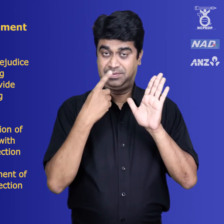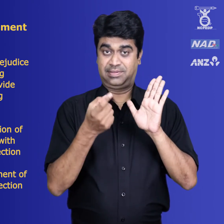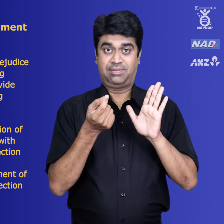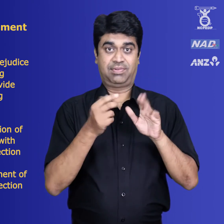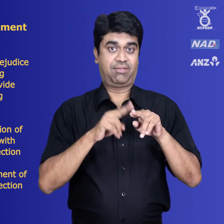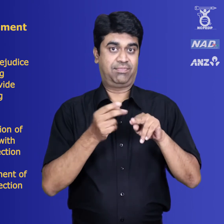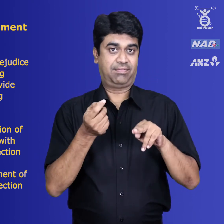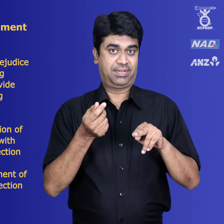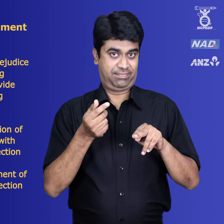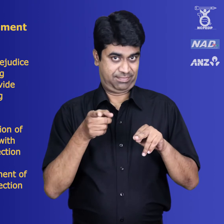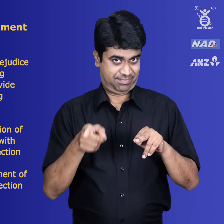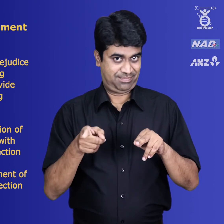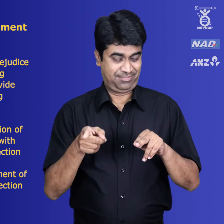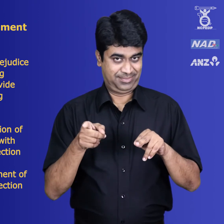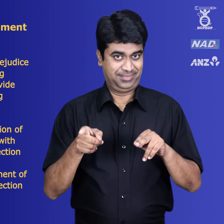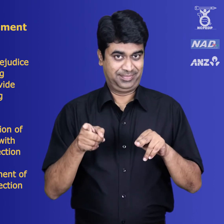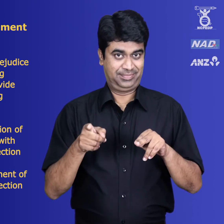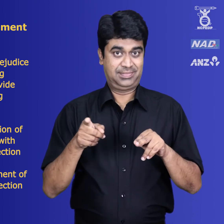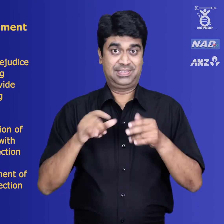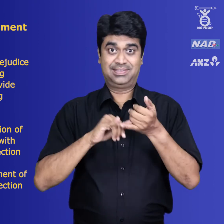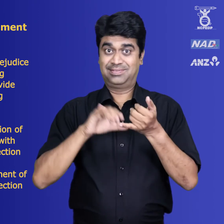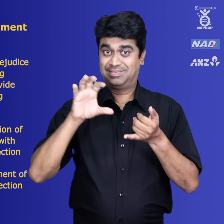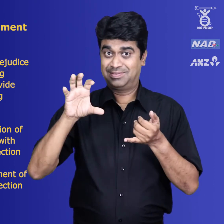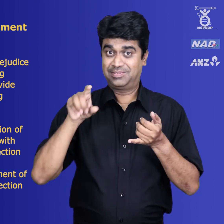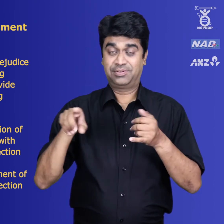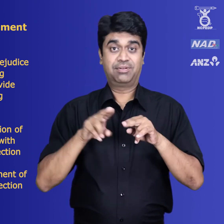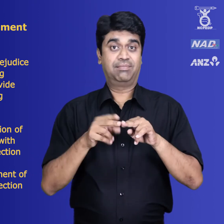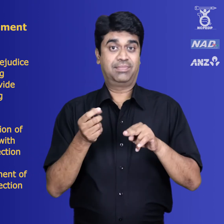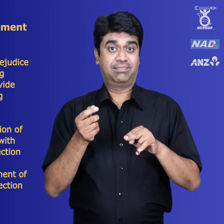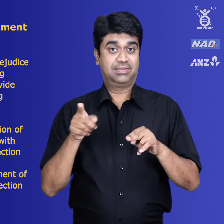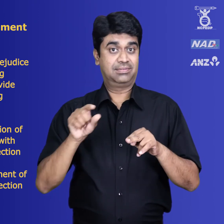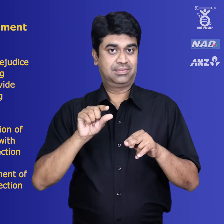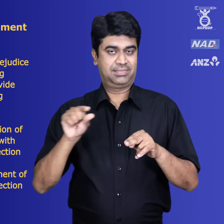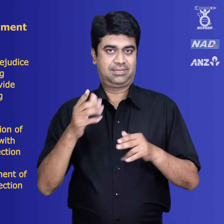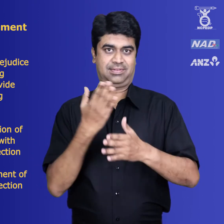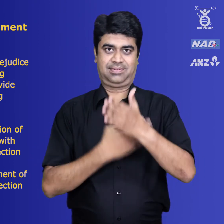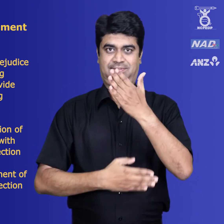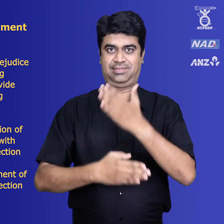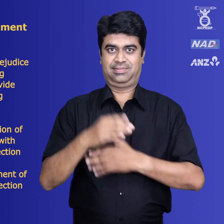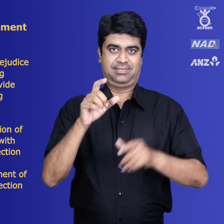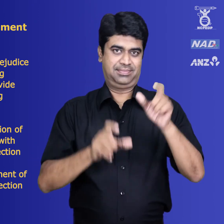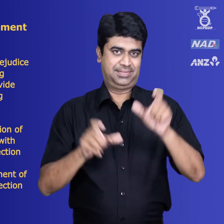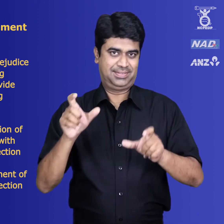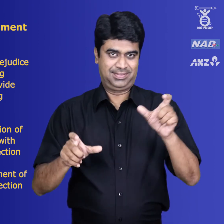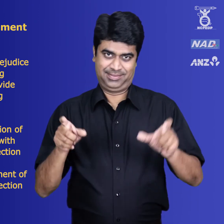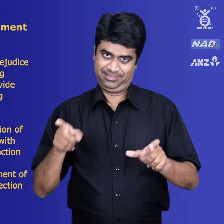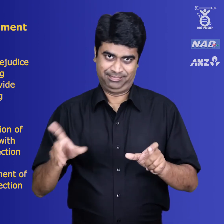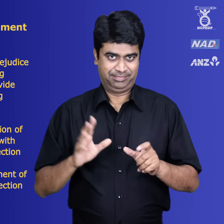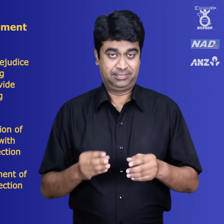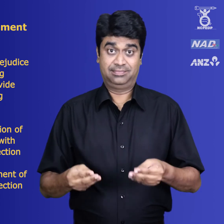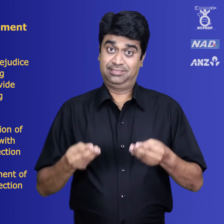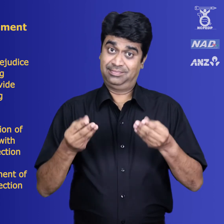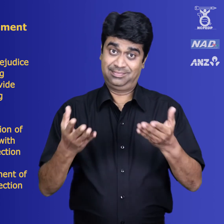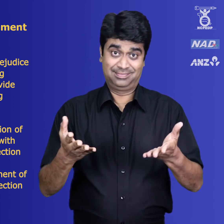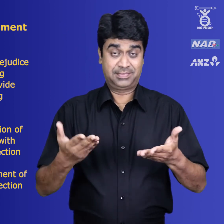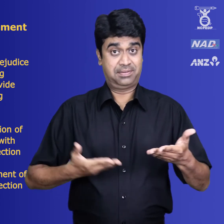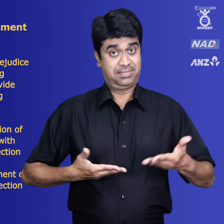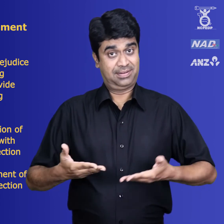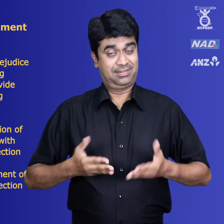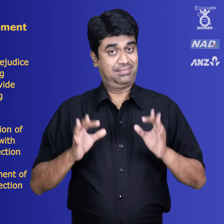and the manner of utilization and management of state fund under subsection 2 of